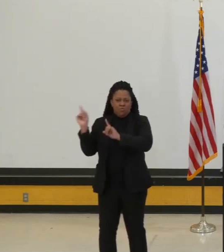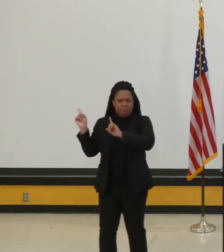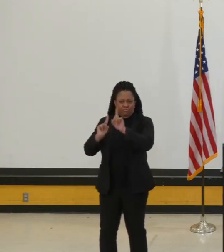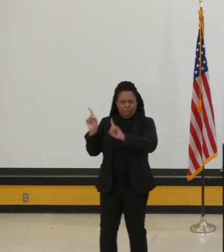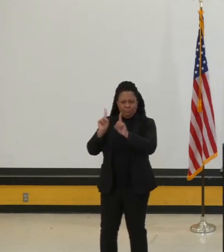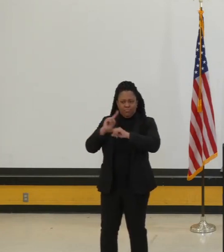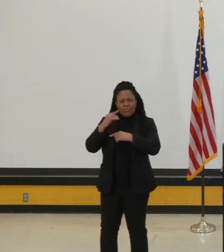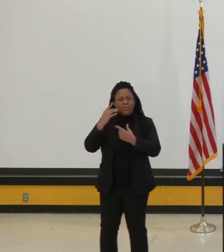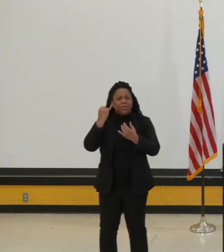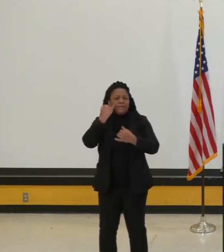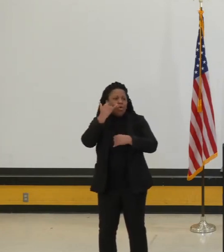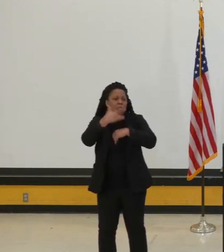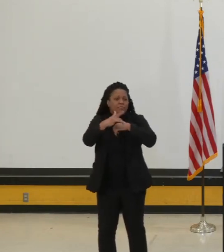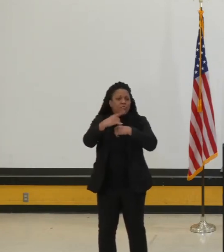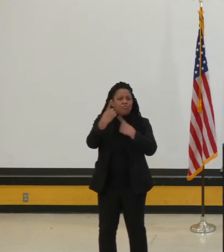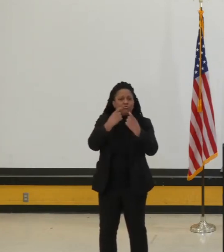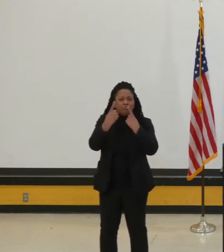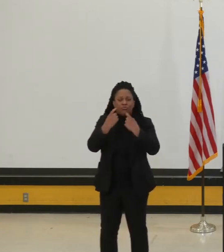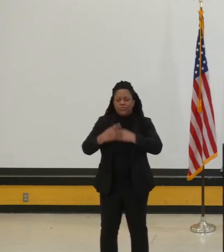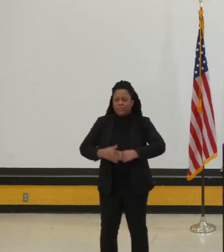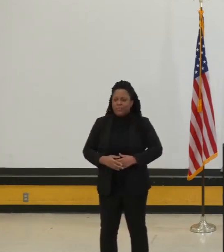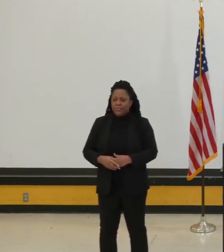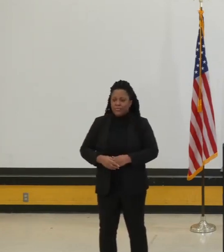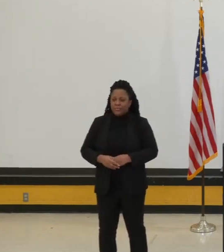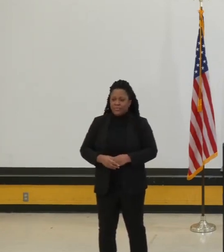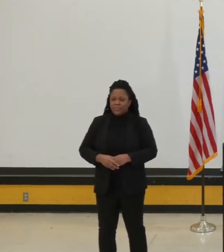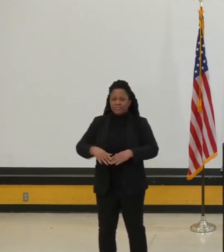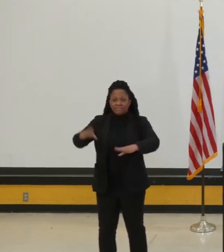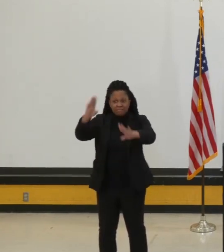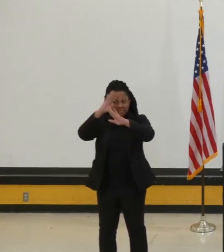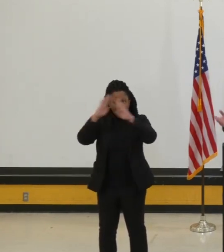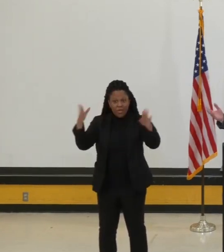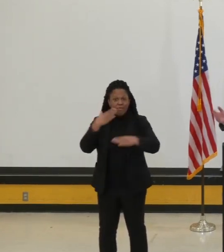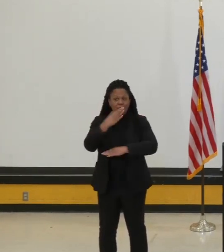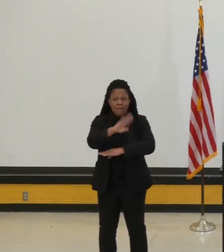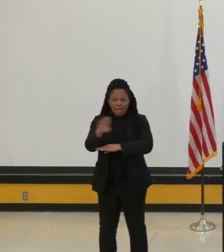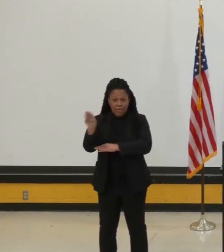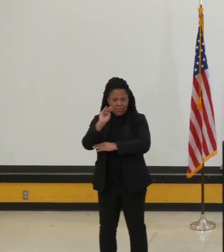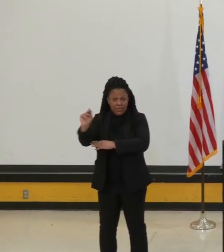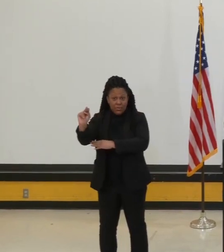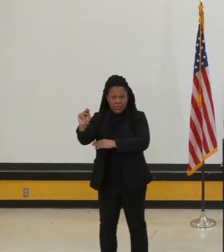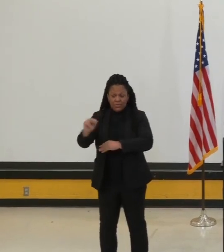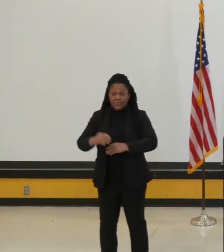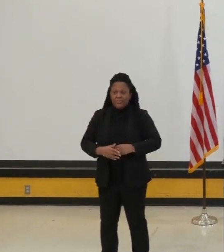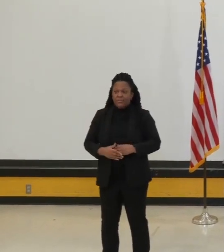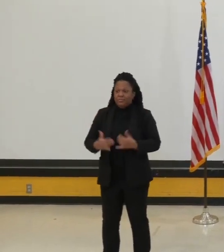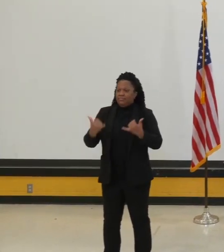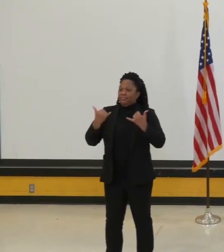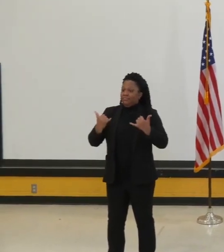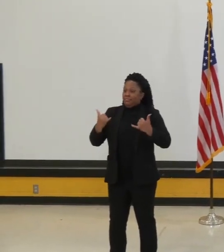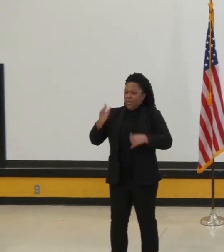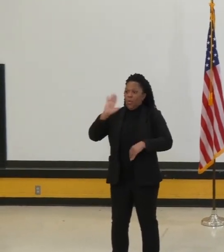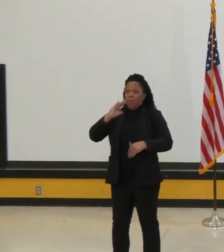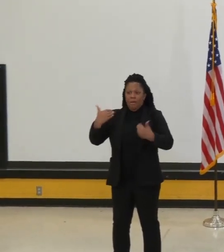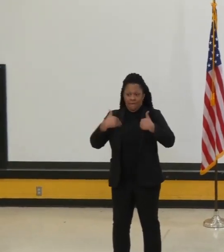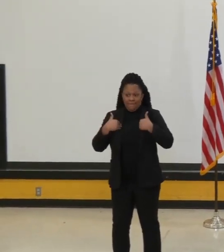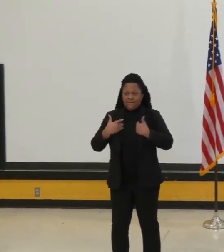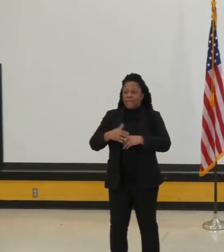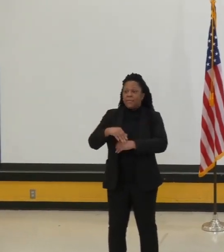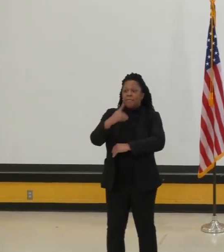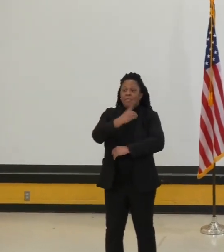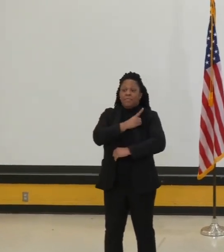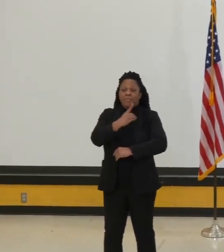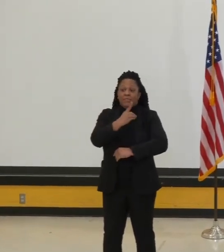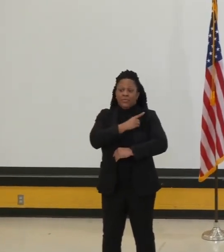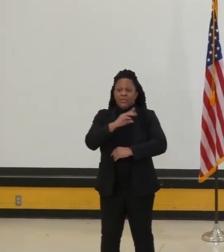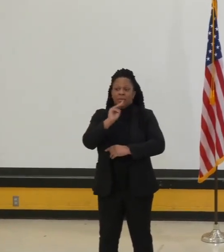Well, good afternoon, Minnesota, and thank you for taking some time with us. Today, I'll be joined by Minneapolis Mayor Jacob Frey